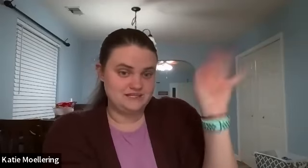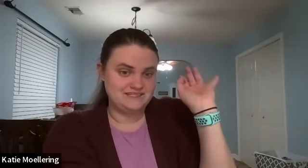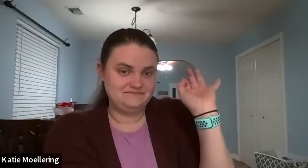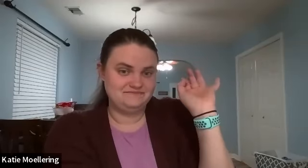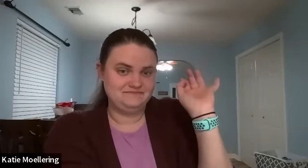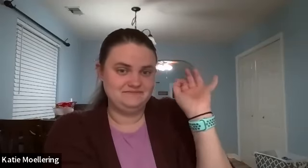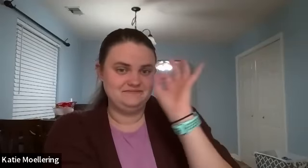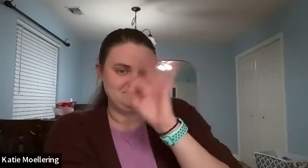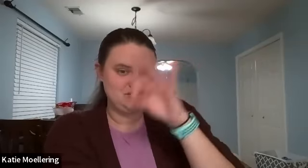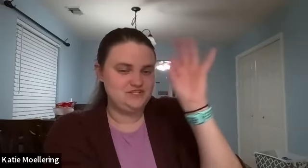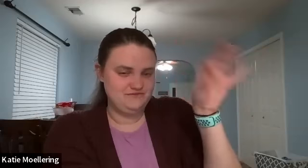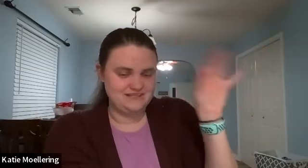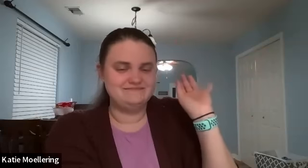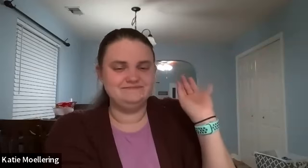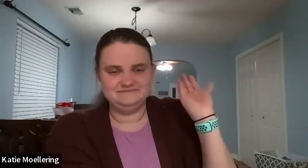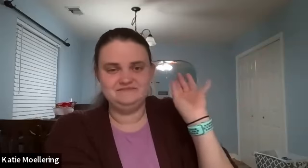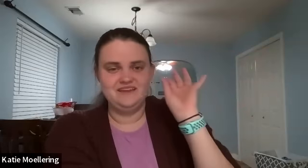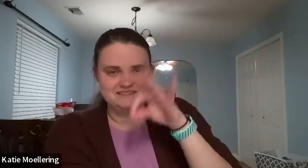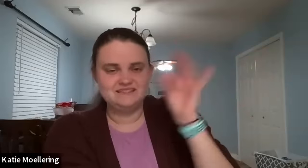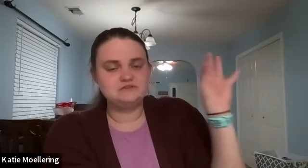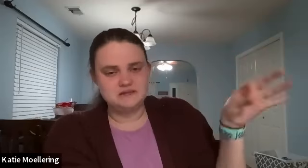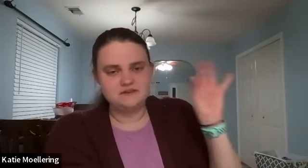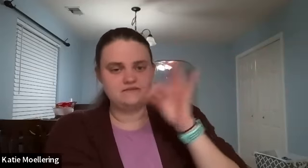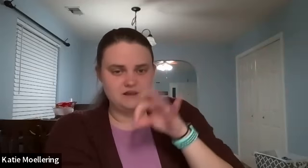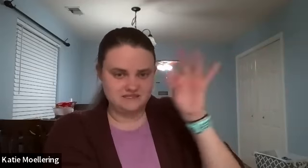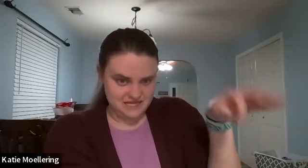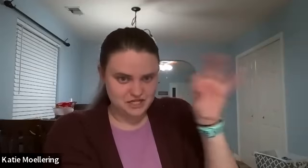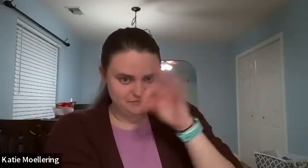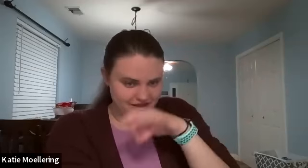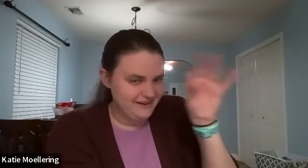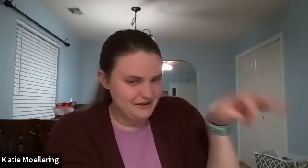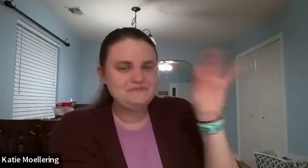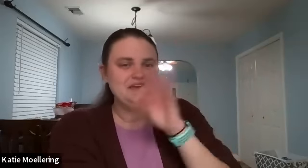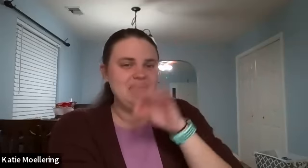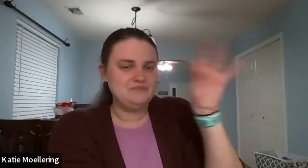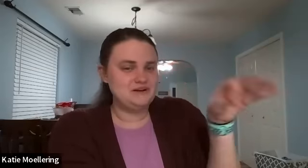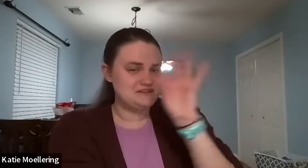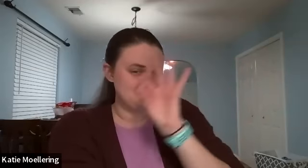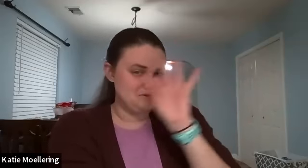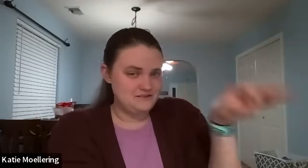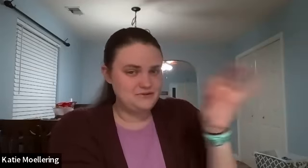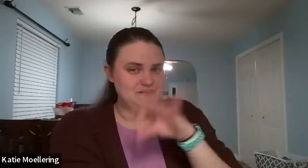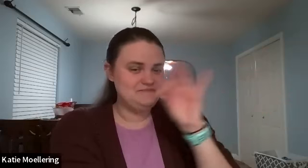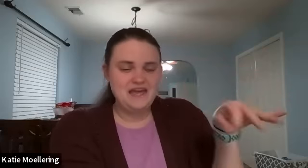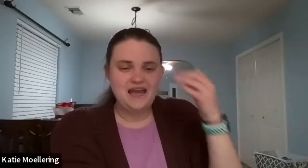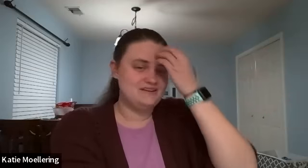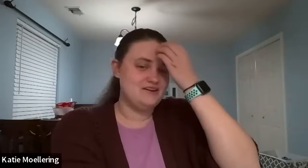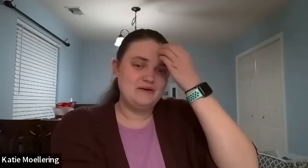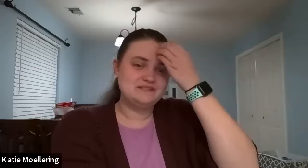fries. French fries. It's like you're dipping the fries in ketchup, but you also have the two F's for it. I don't know. That one's